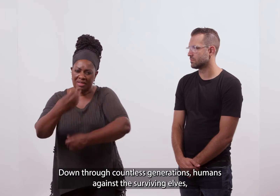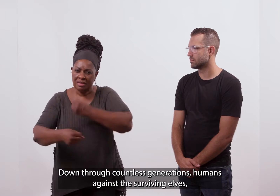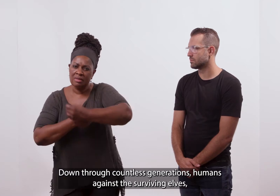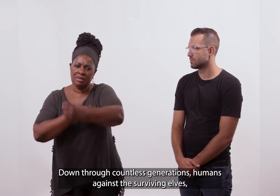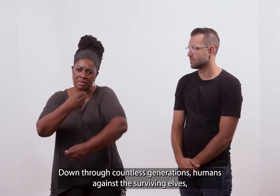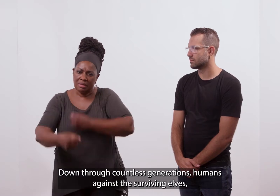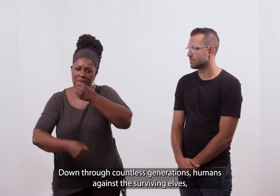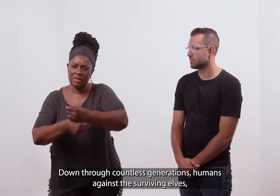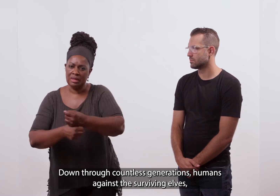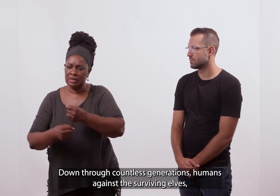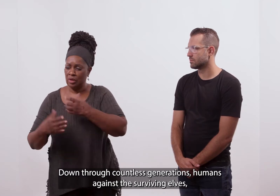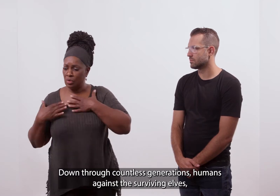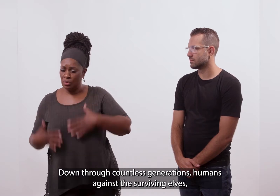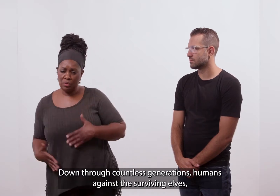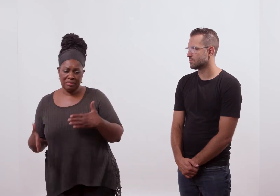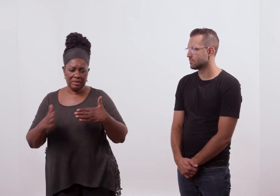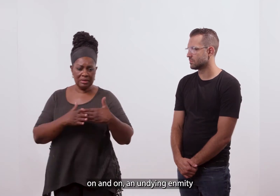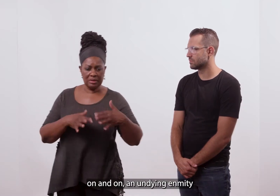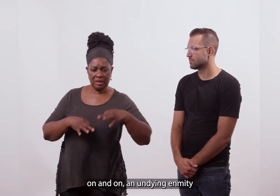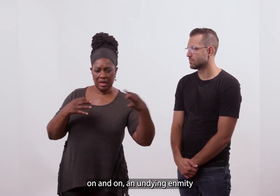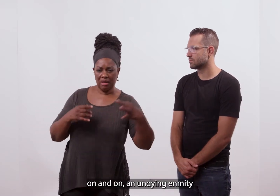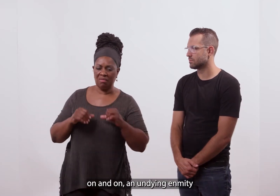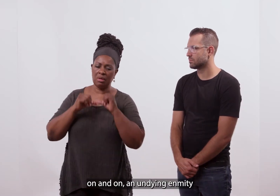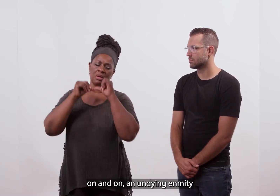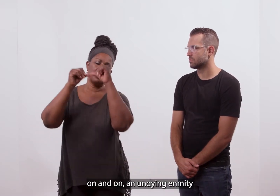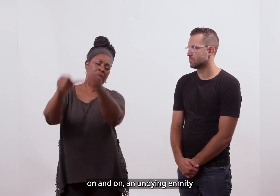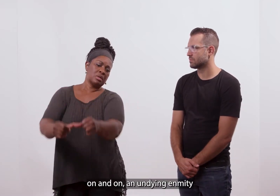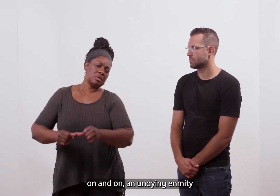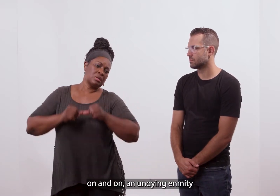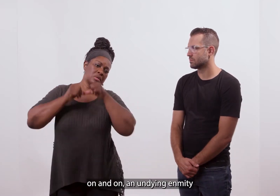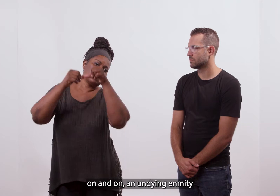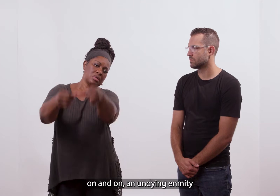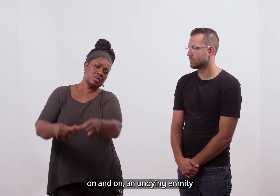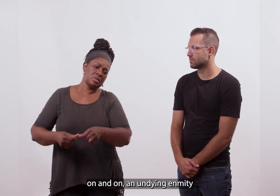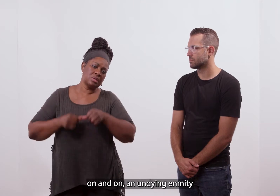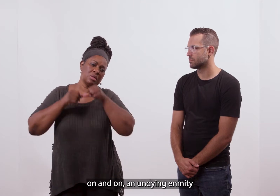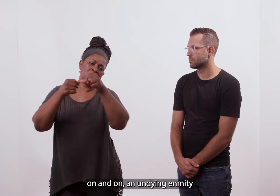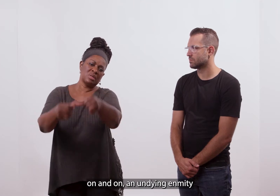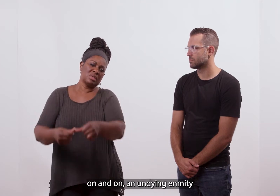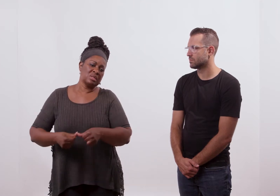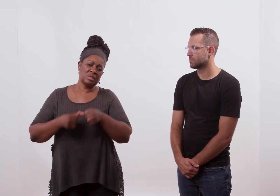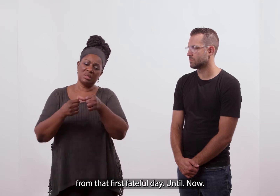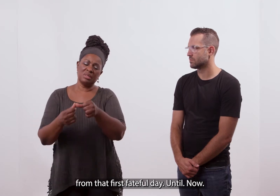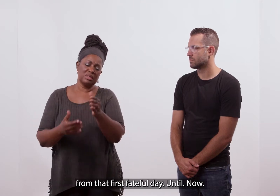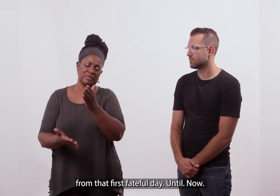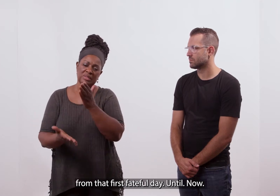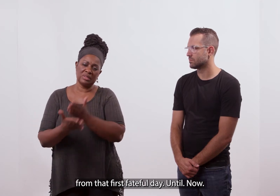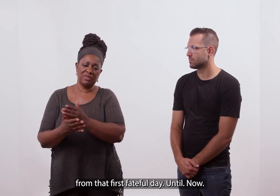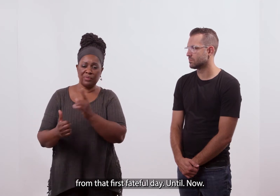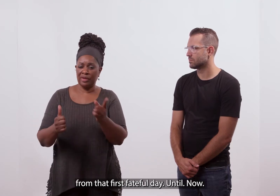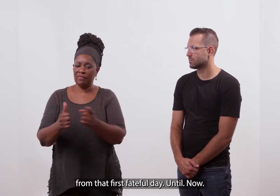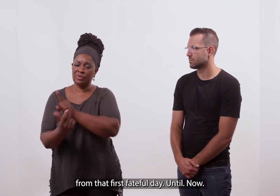humans against the surviving elves, on and on, an undying enmity from that